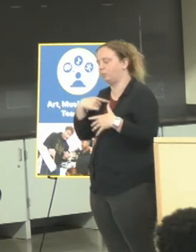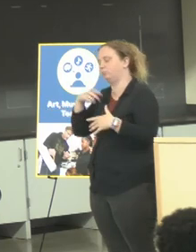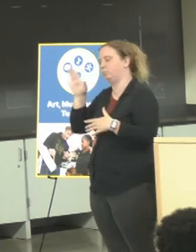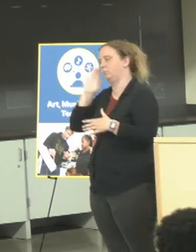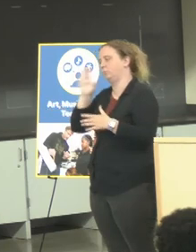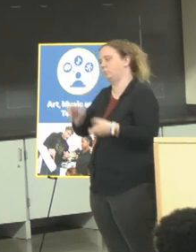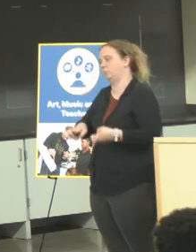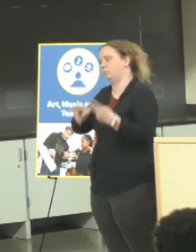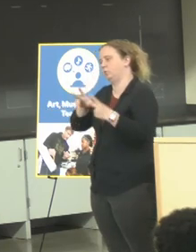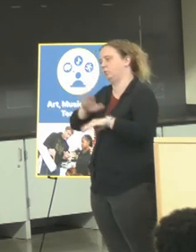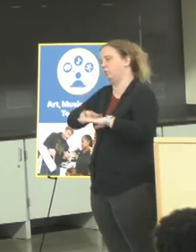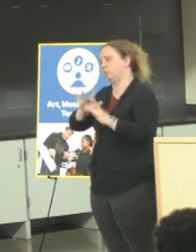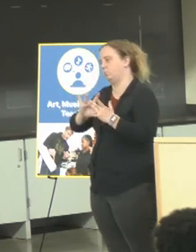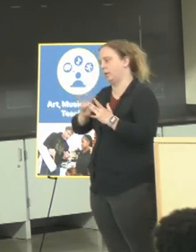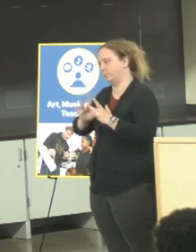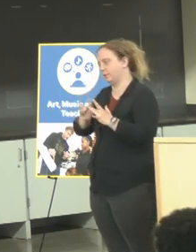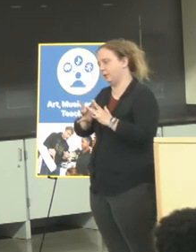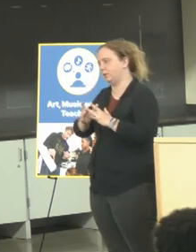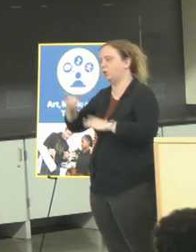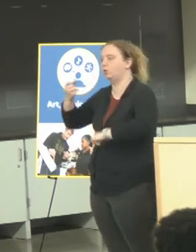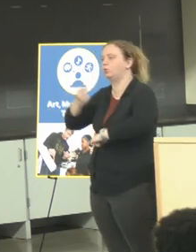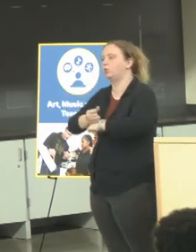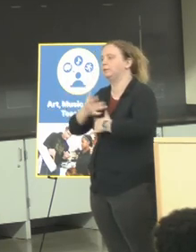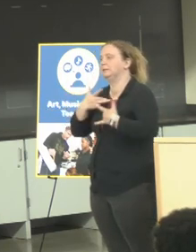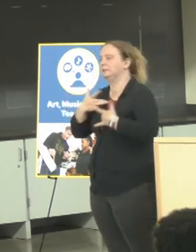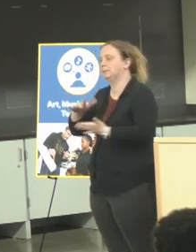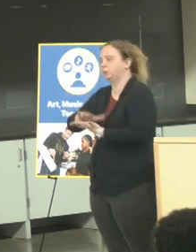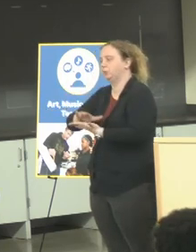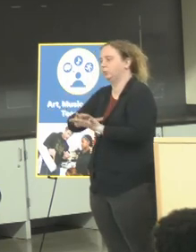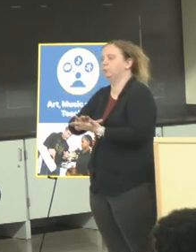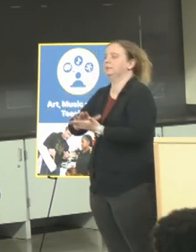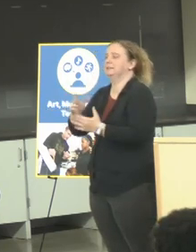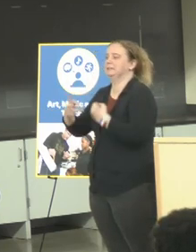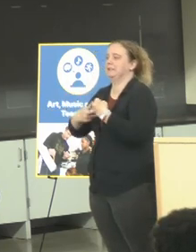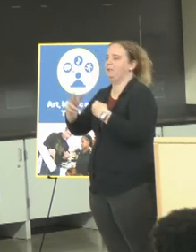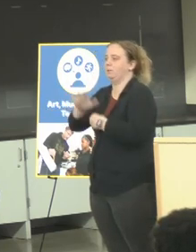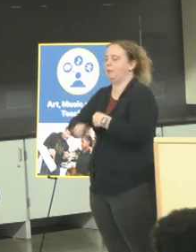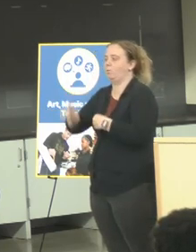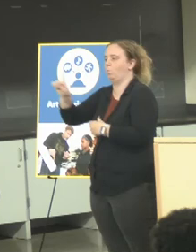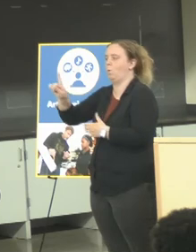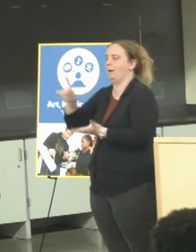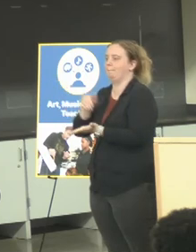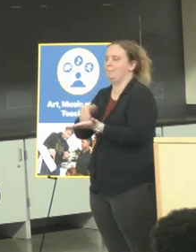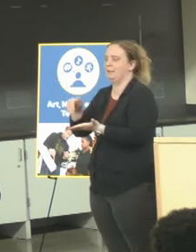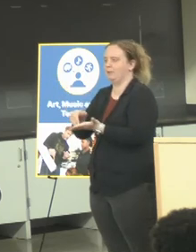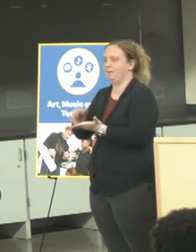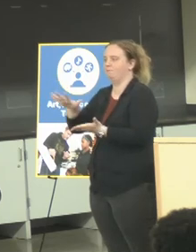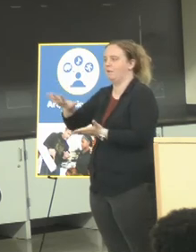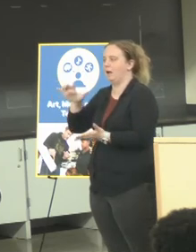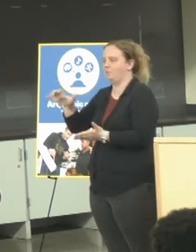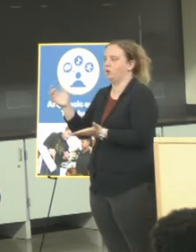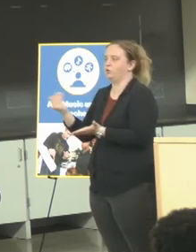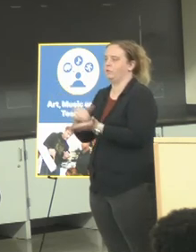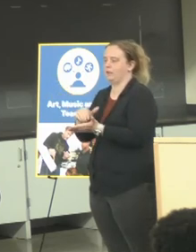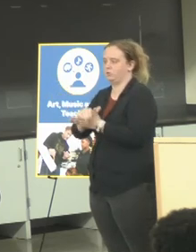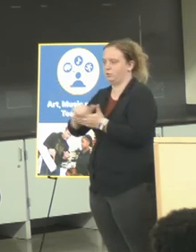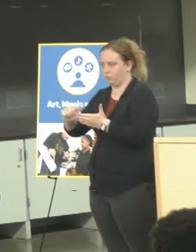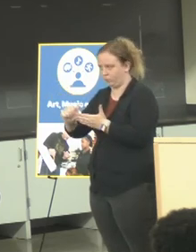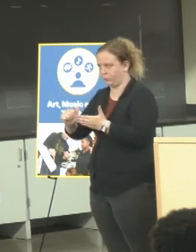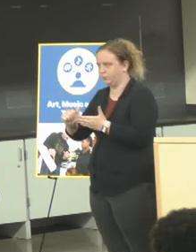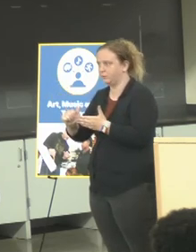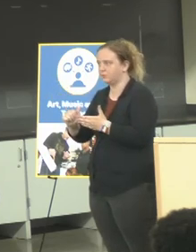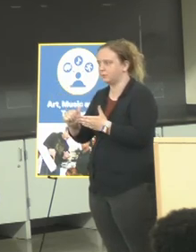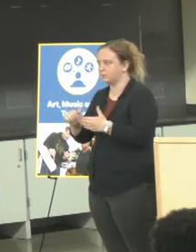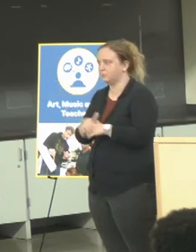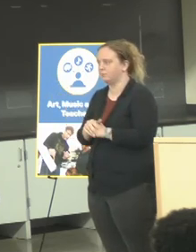a typical school would save about $1,500,000 in the operations of that school that are unique to that site. And